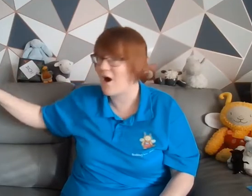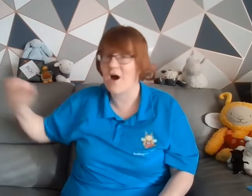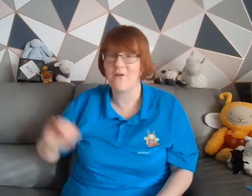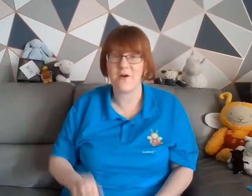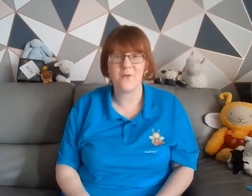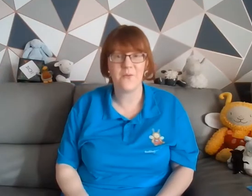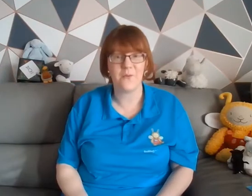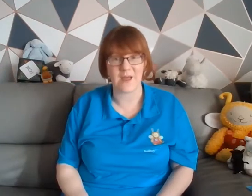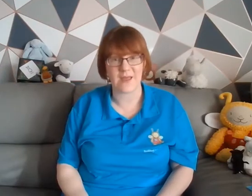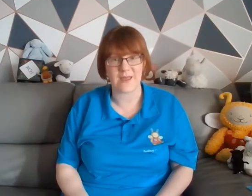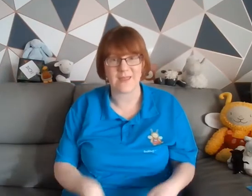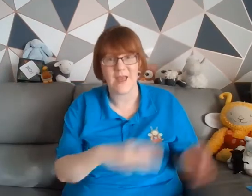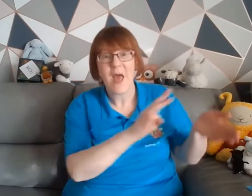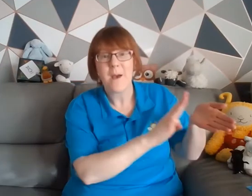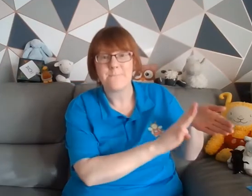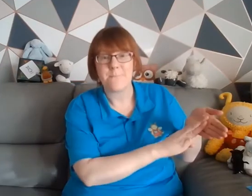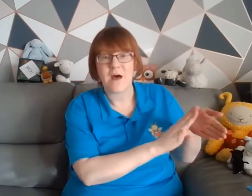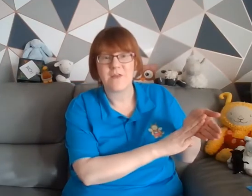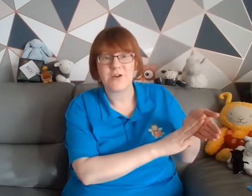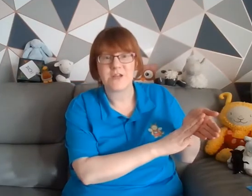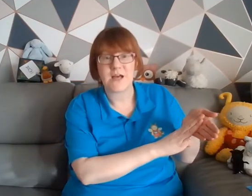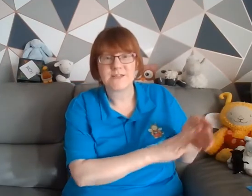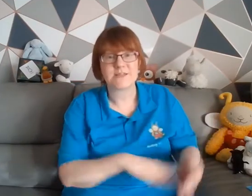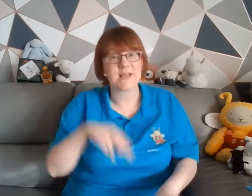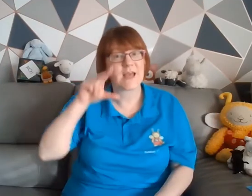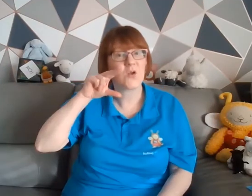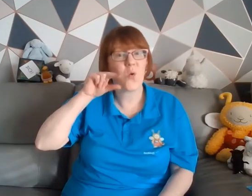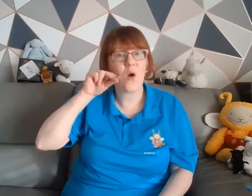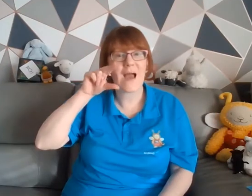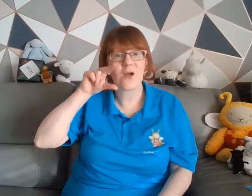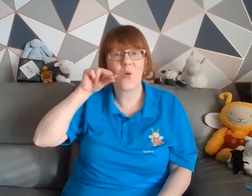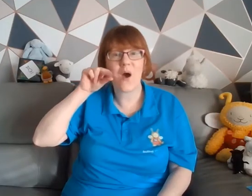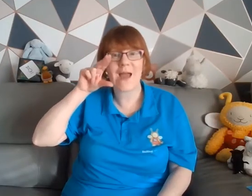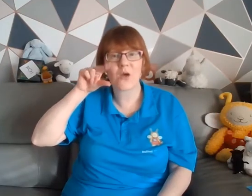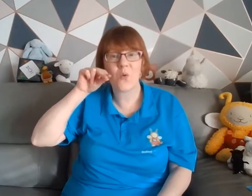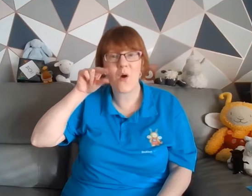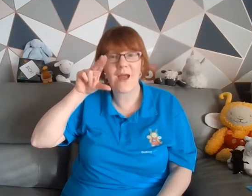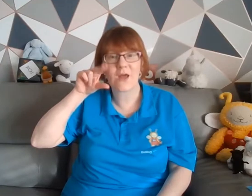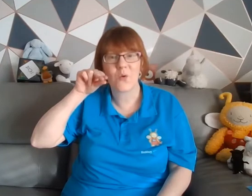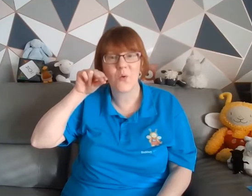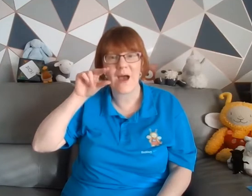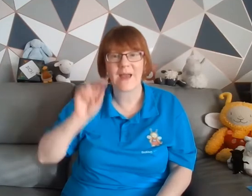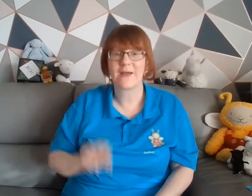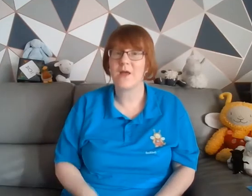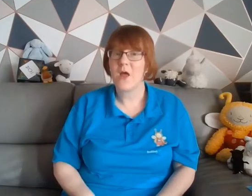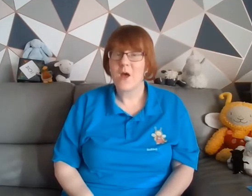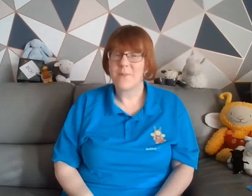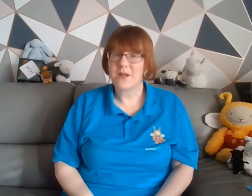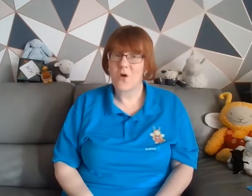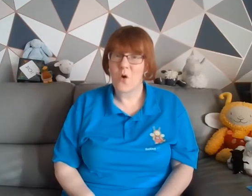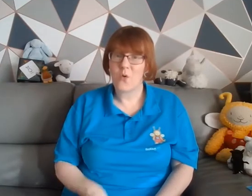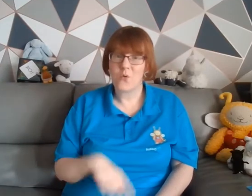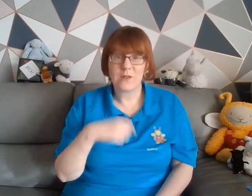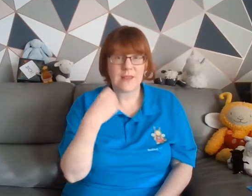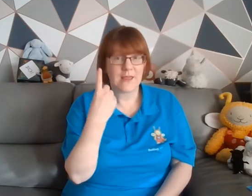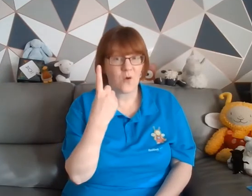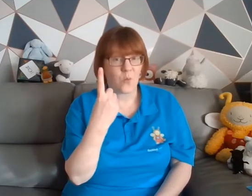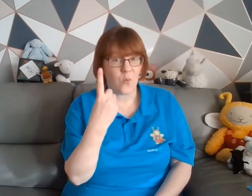far away, Mother Duck said quack, quack, quack, quack. But only